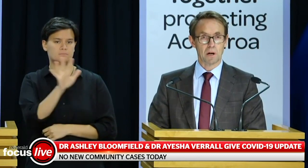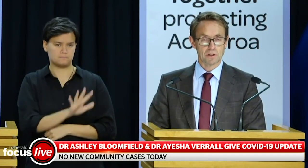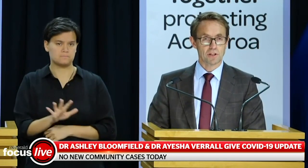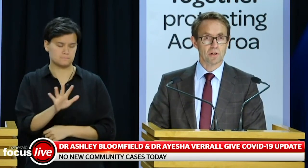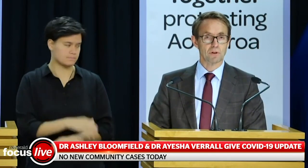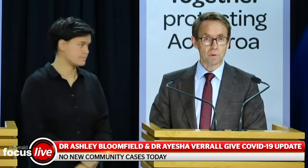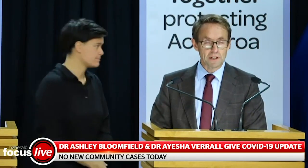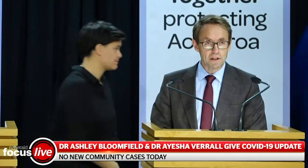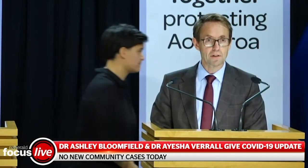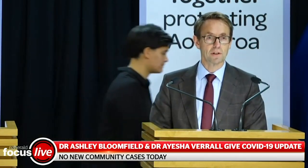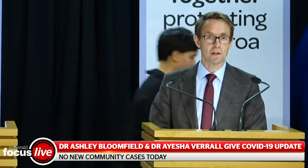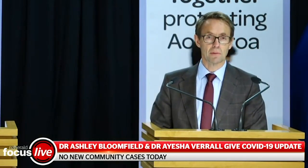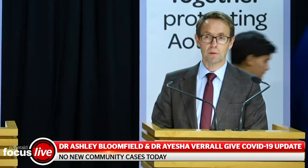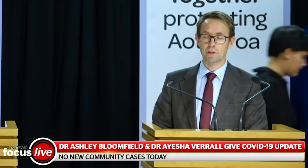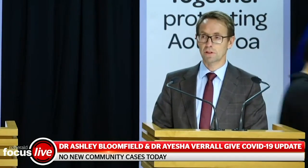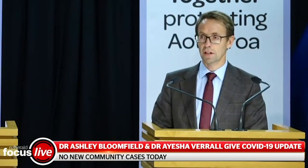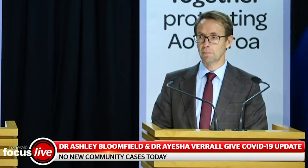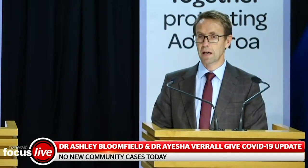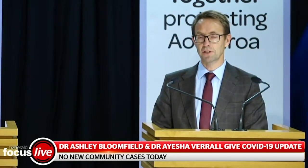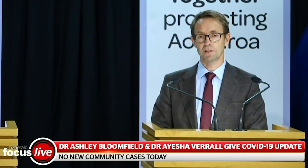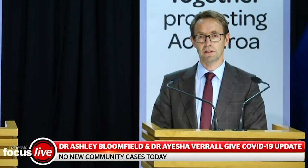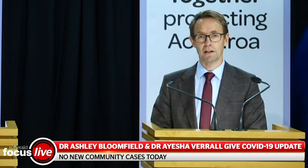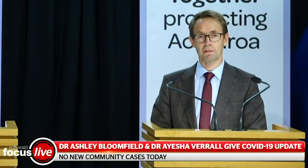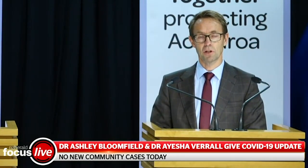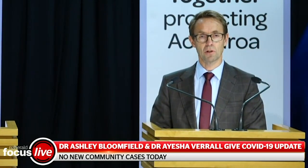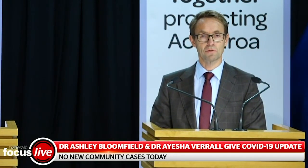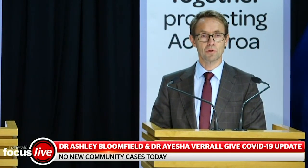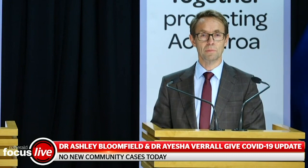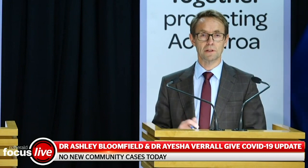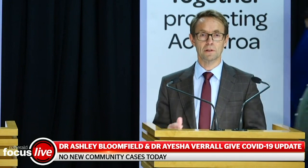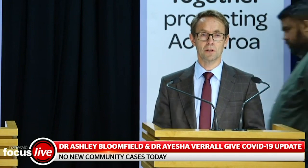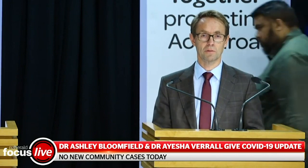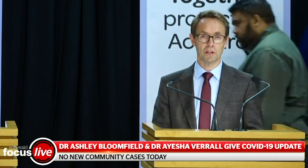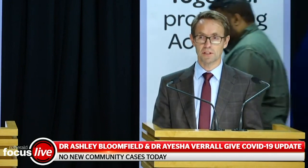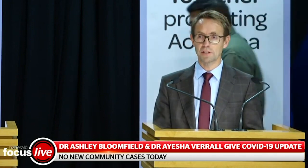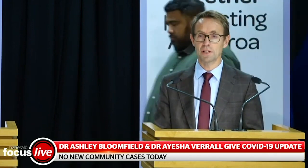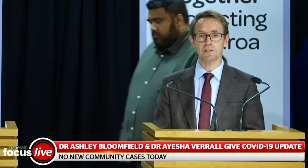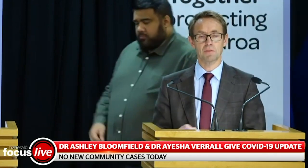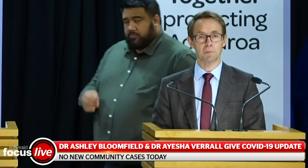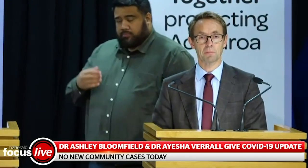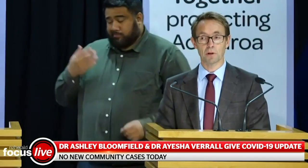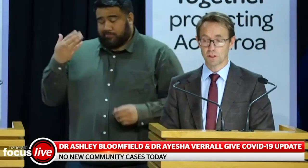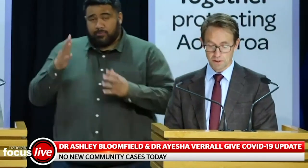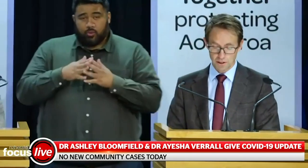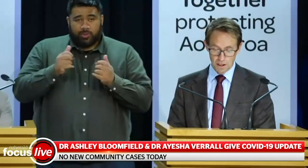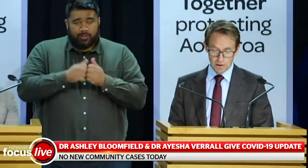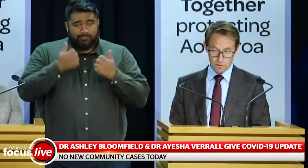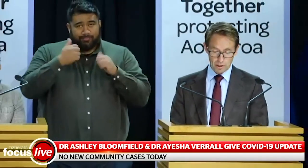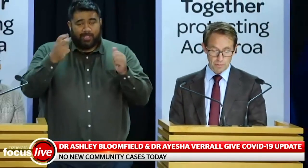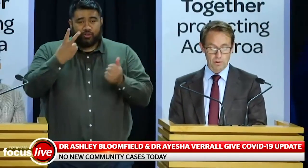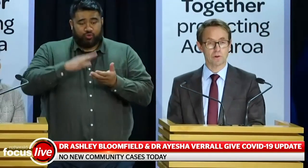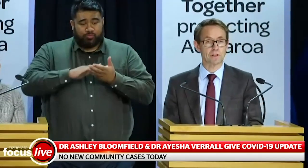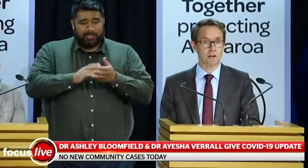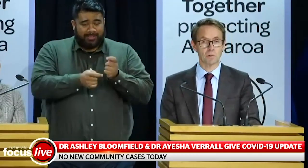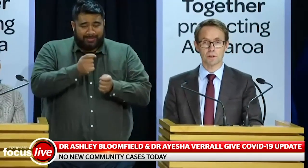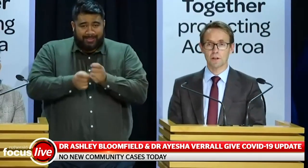It was a milestone over the weekend where we passed a total of 2 million COVID-19 tests having been processed through